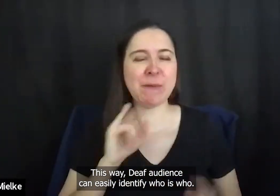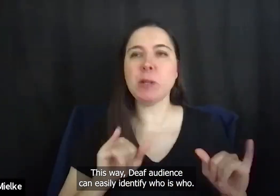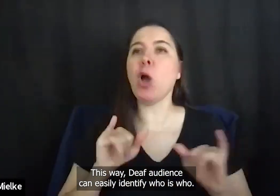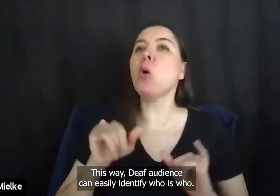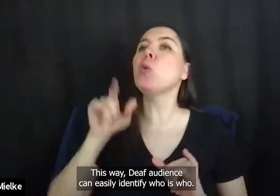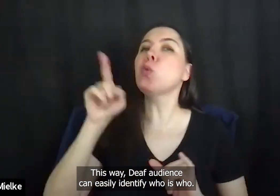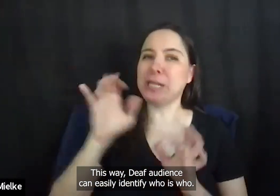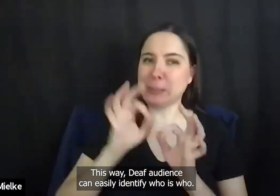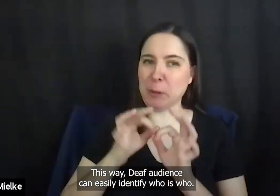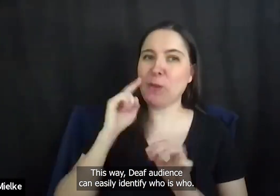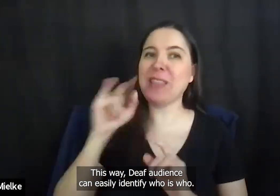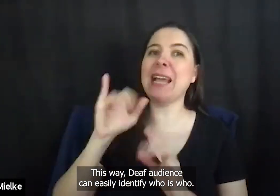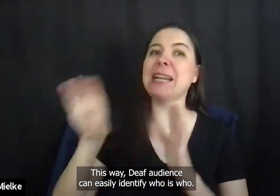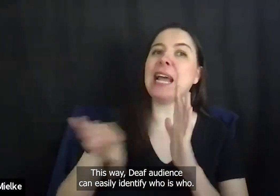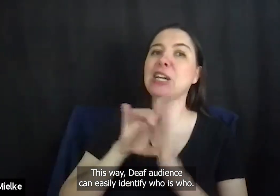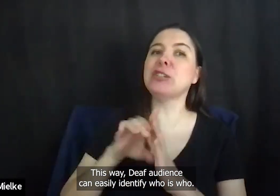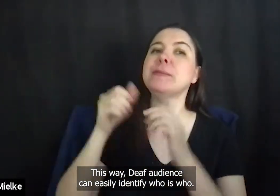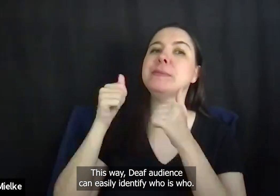can easily identify who is who.